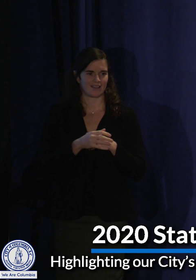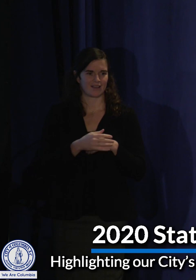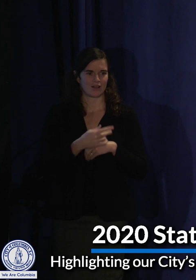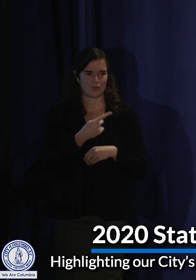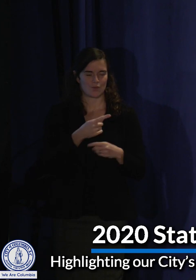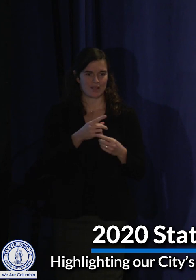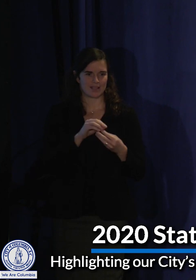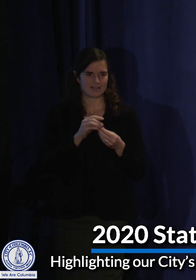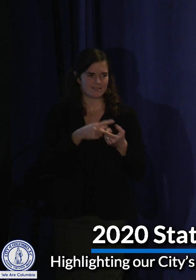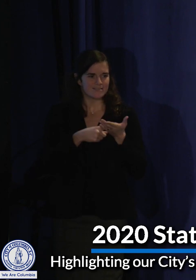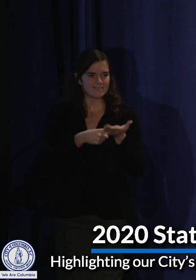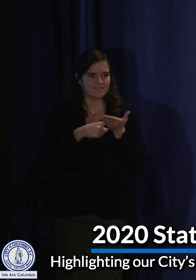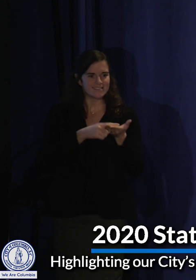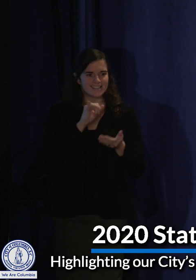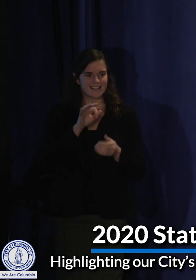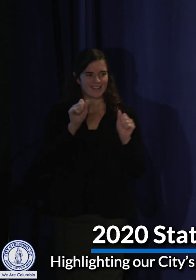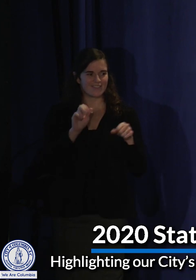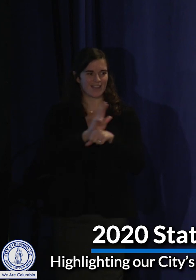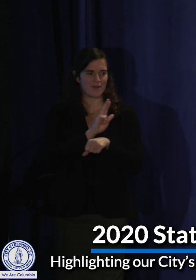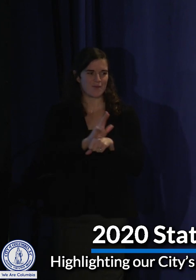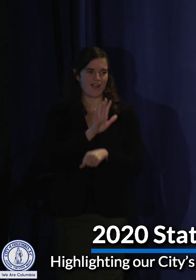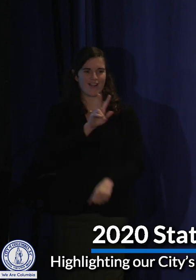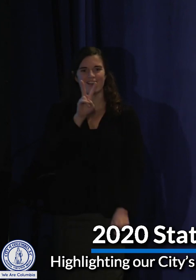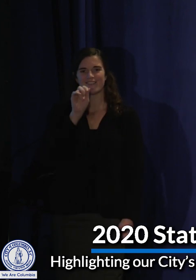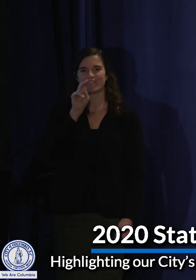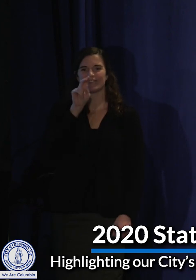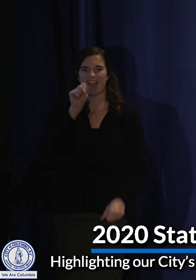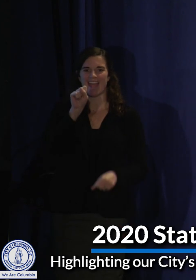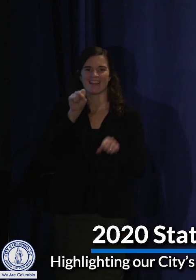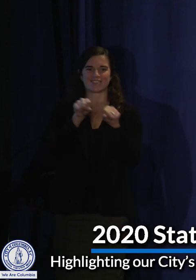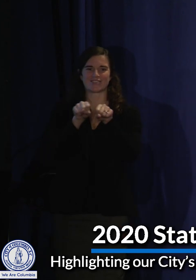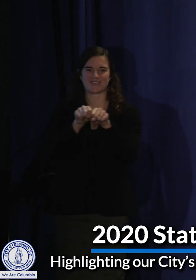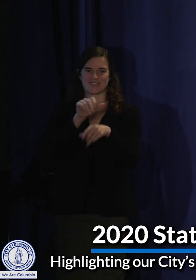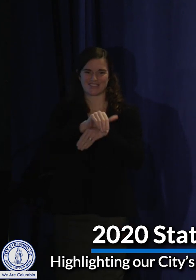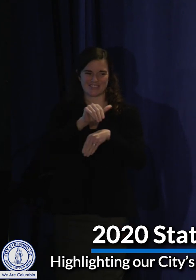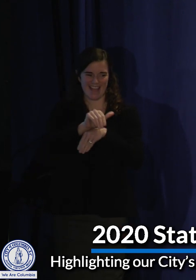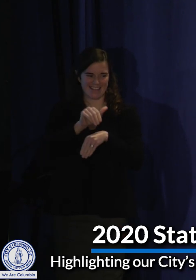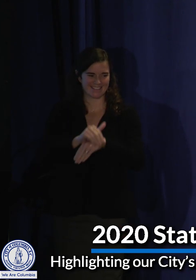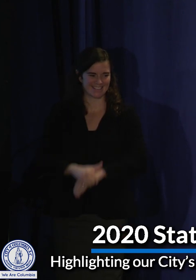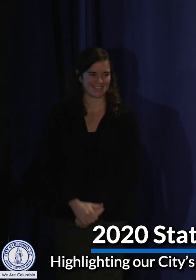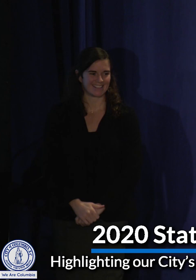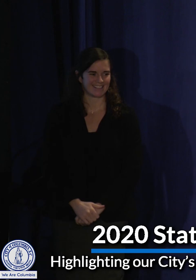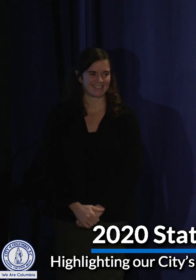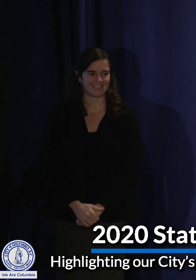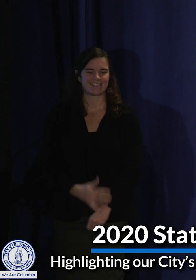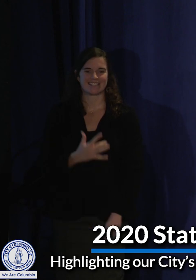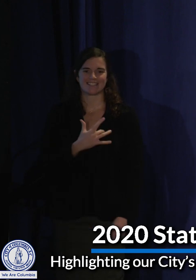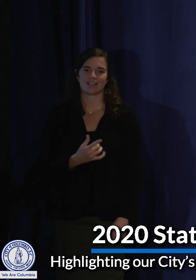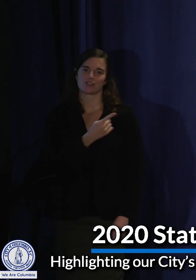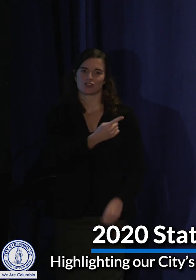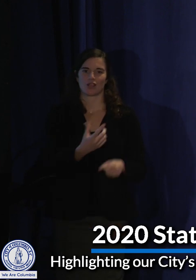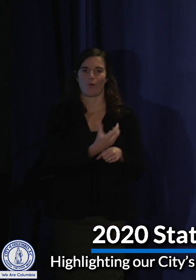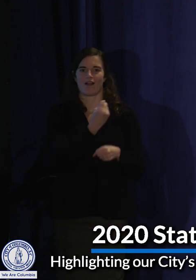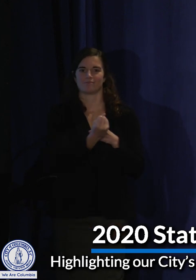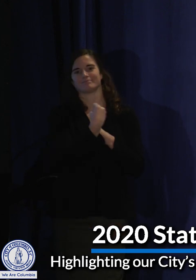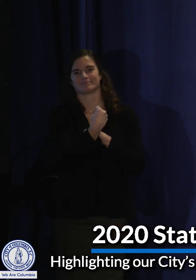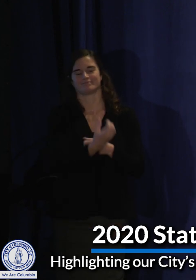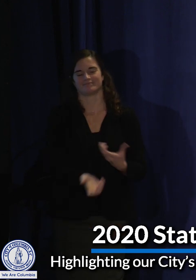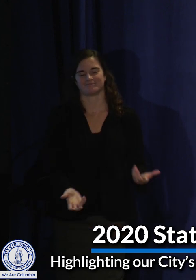as to whether or not she could wear her Vans tonight. And as usual, she won the debate.